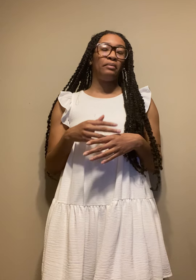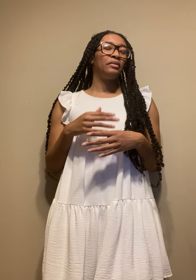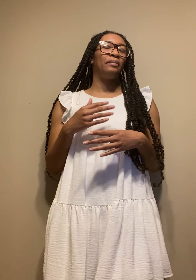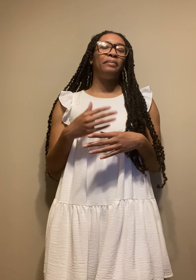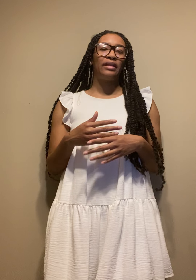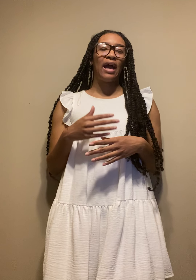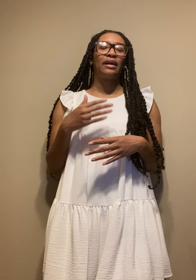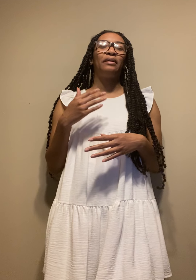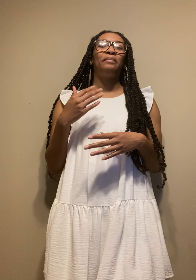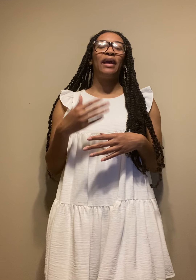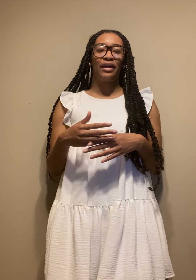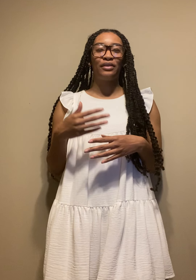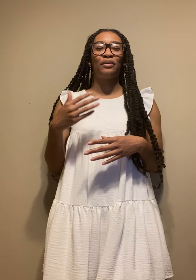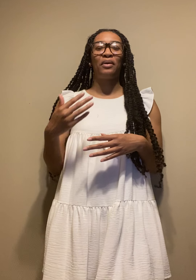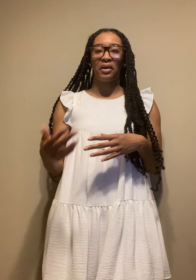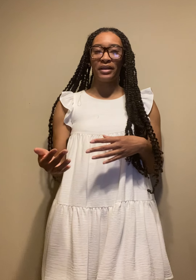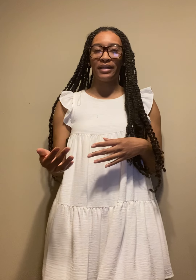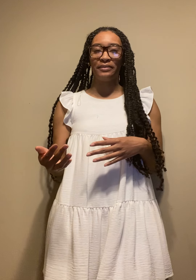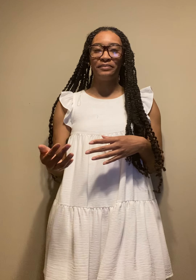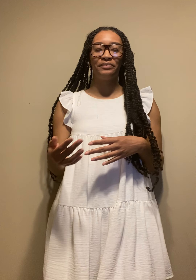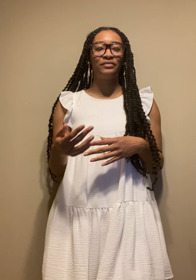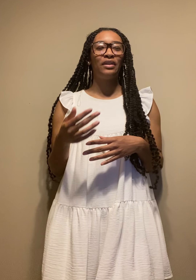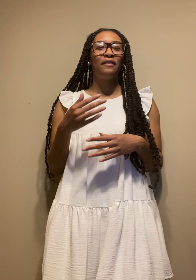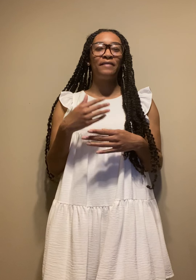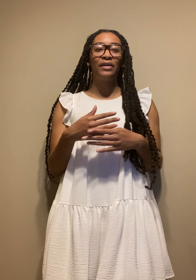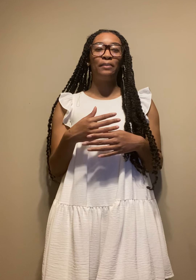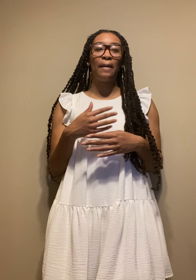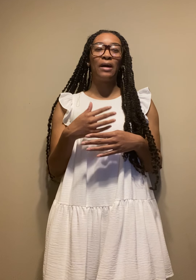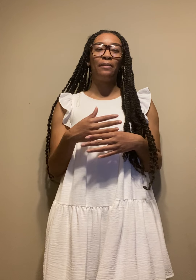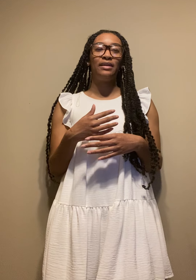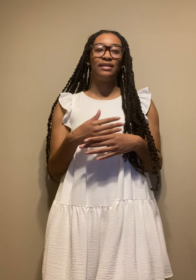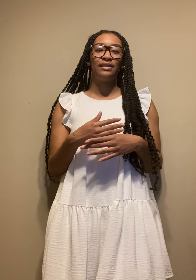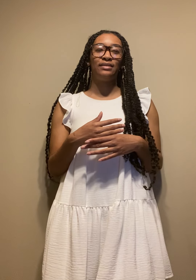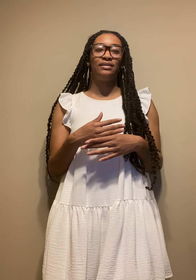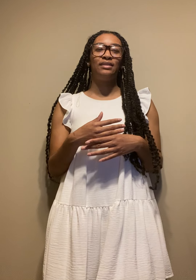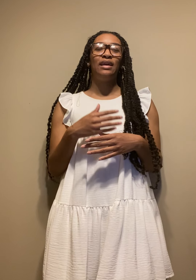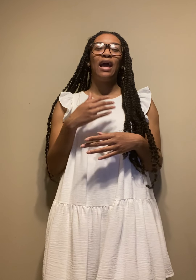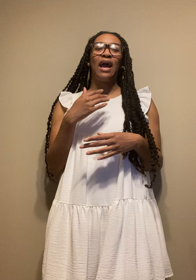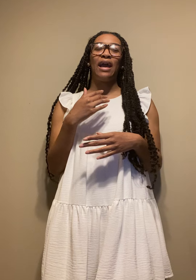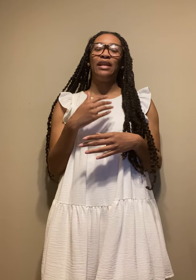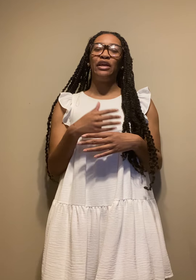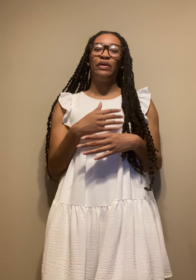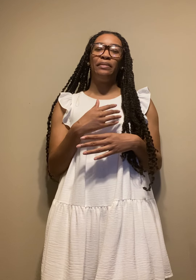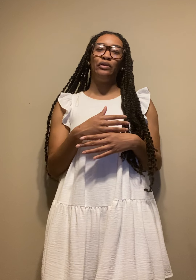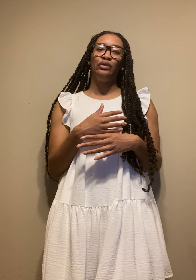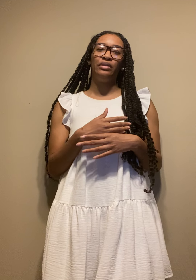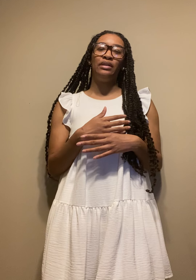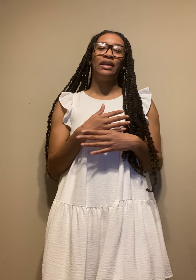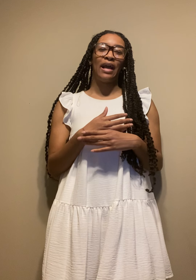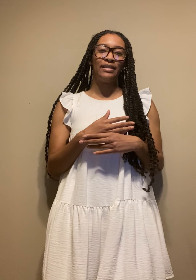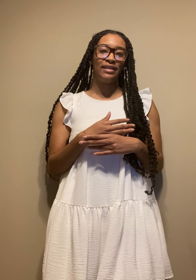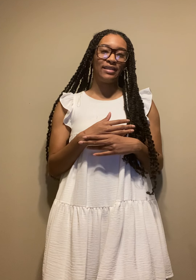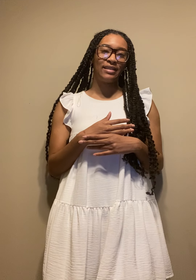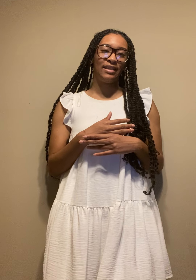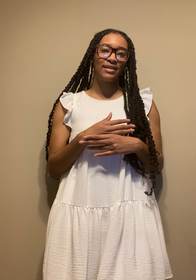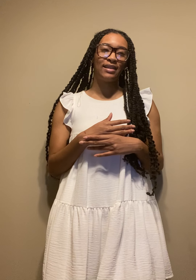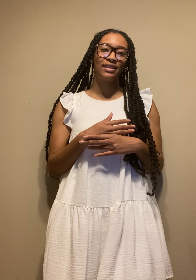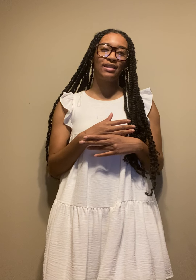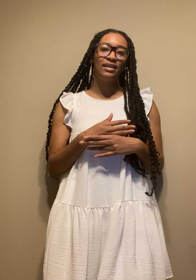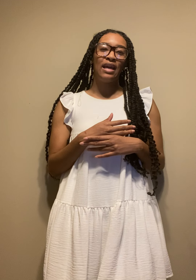the Black Panther Party, founded by Bobby Seals and Huey P. Newton in 1966.